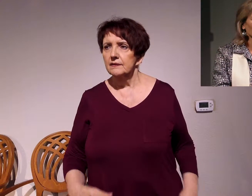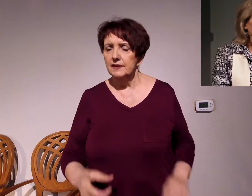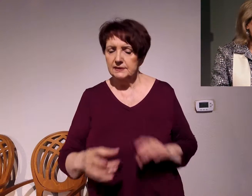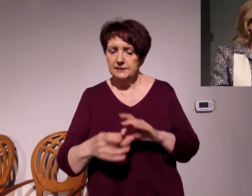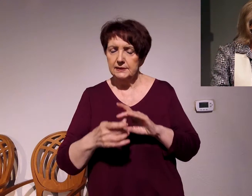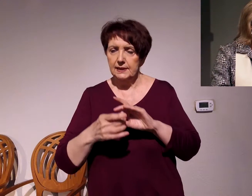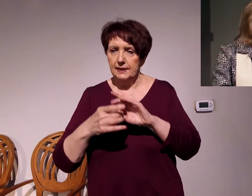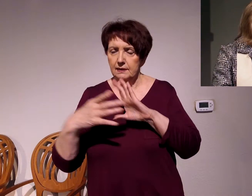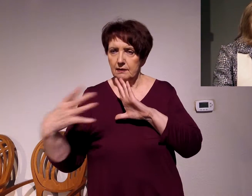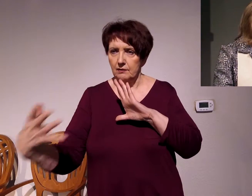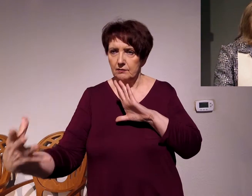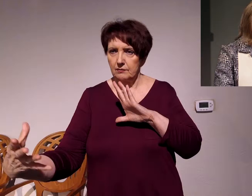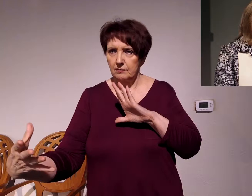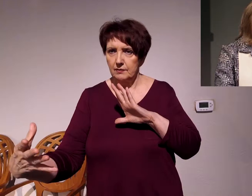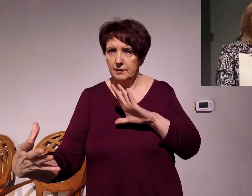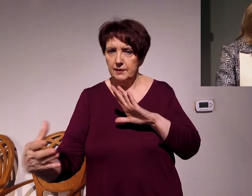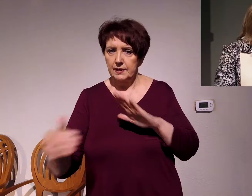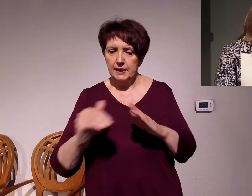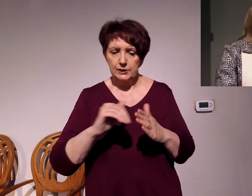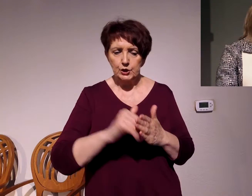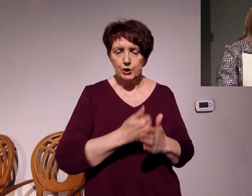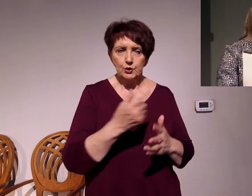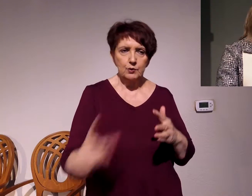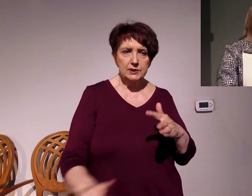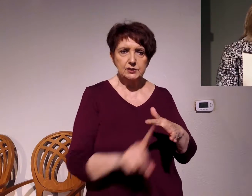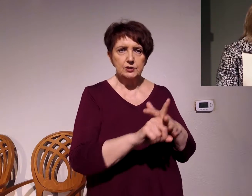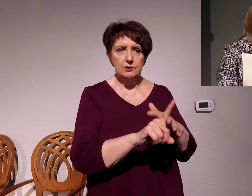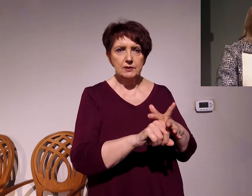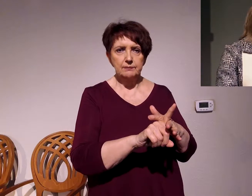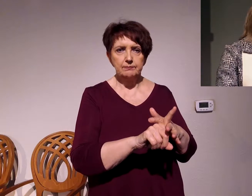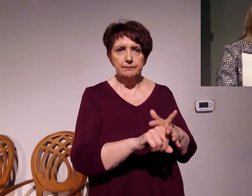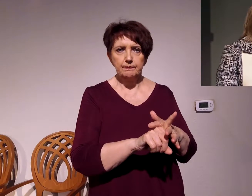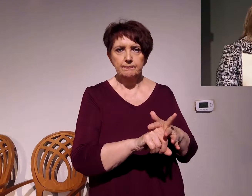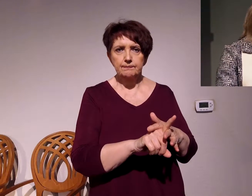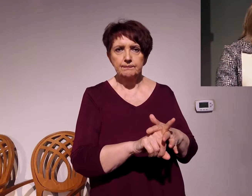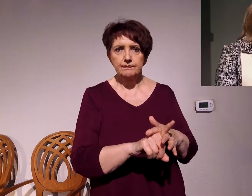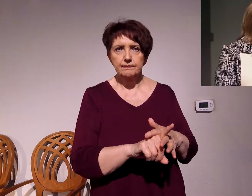that is let go, and a brand new one has come in.